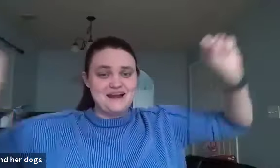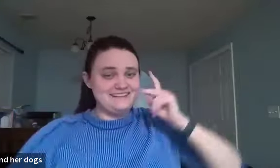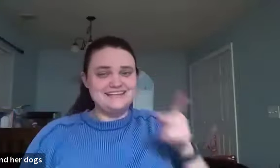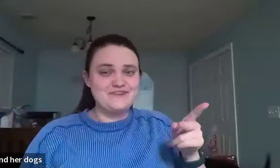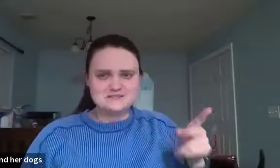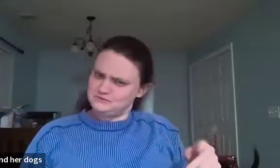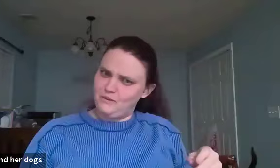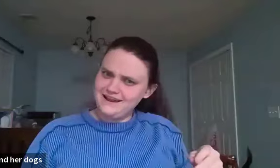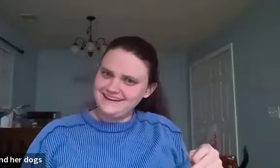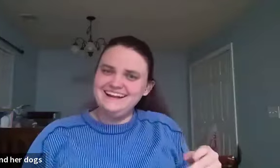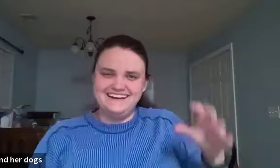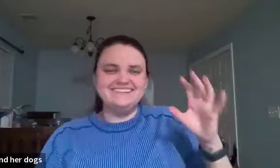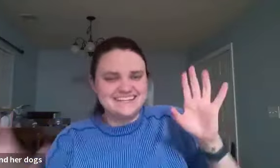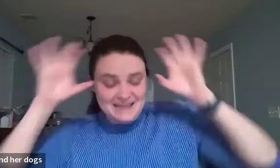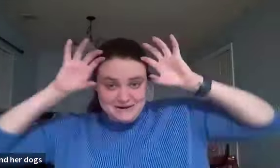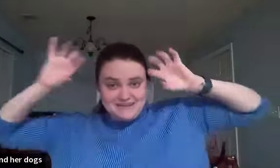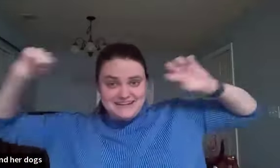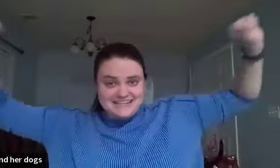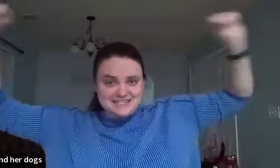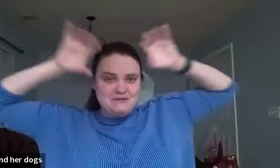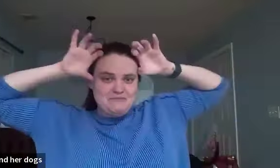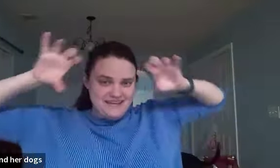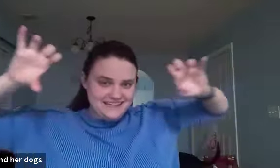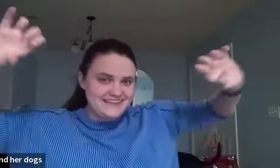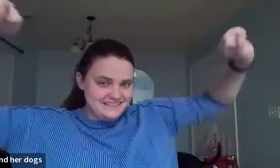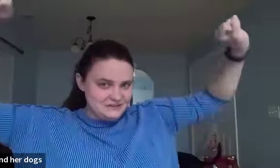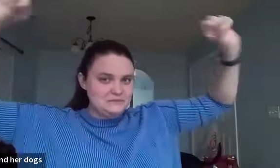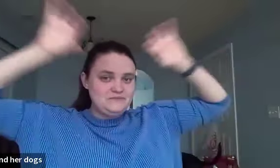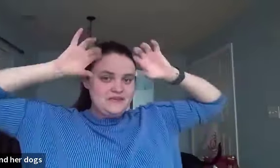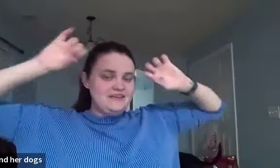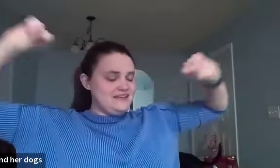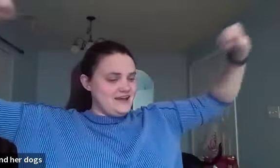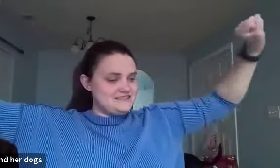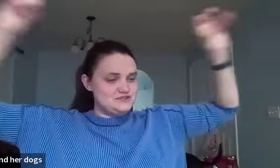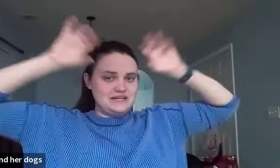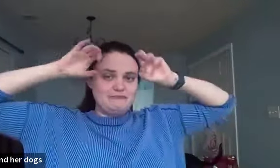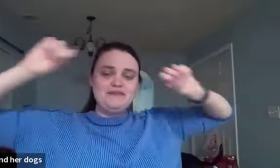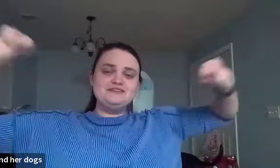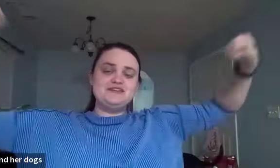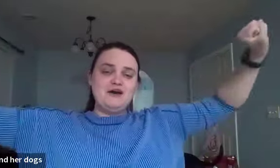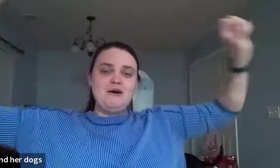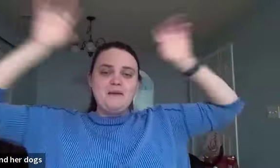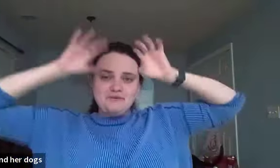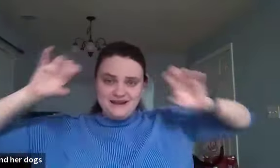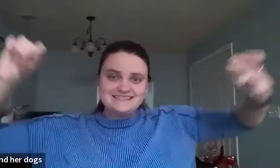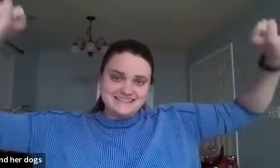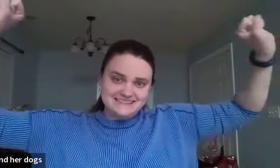what? And his face, like, what? And I was like, but I mean, it is like you're making like little, yeah, it's interesting. So